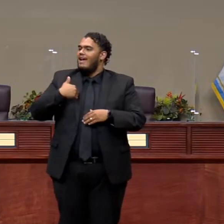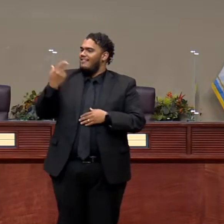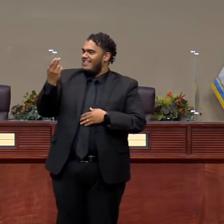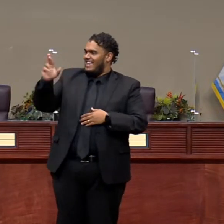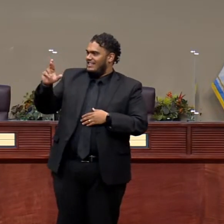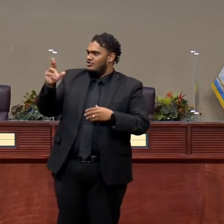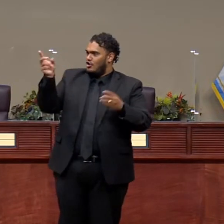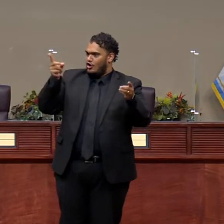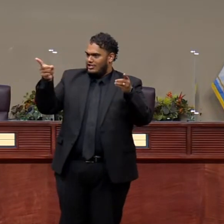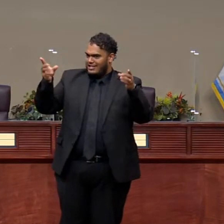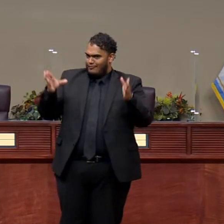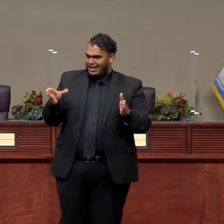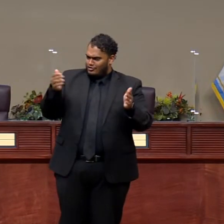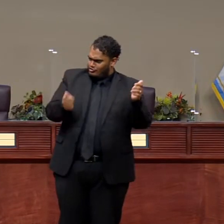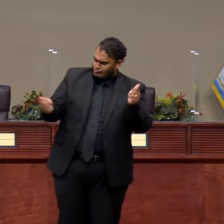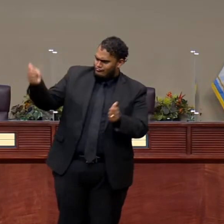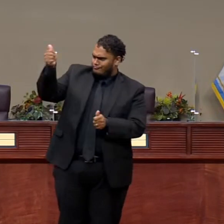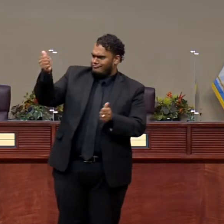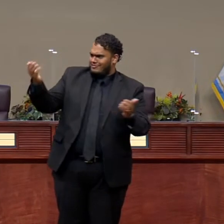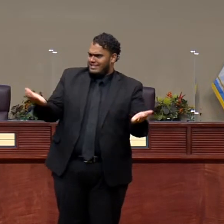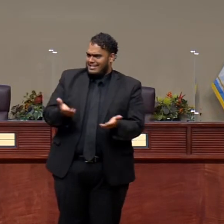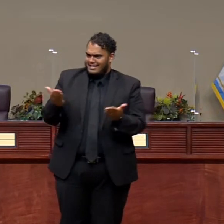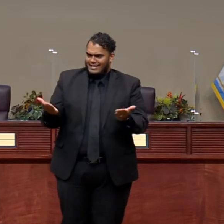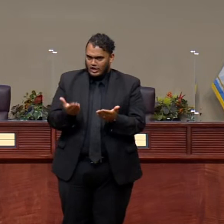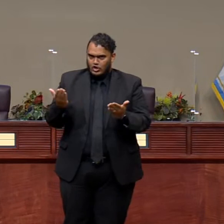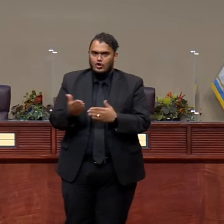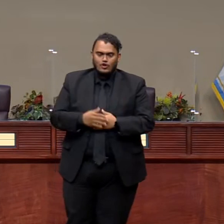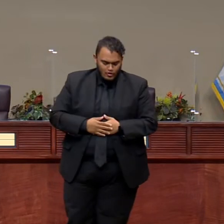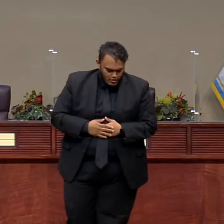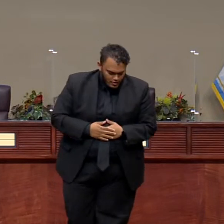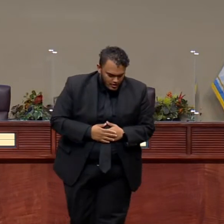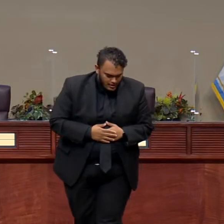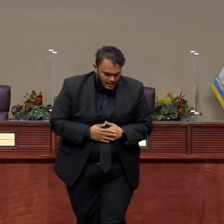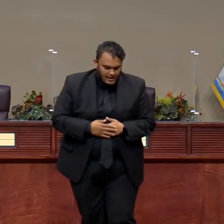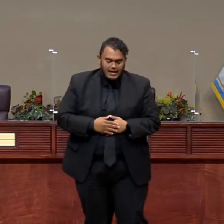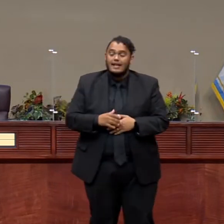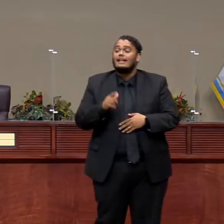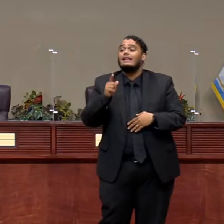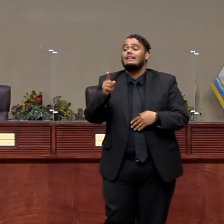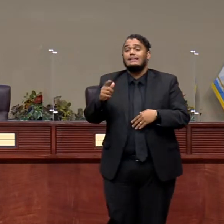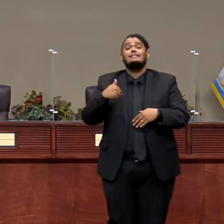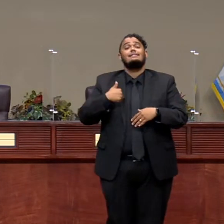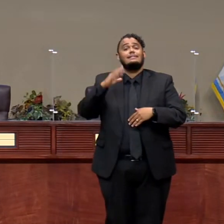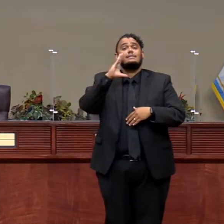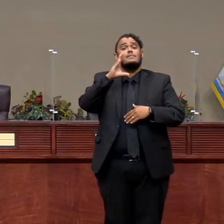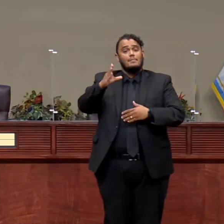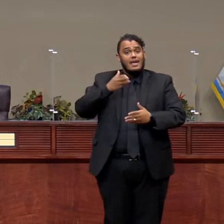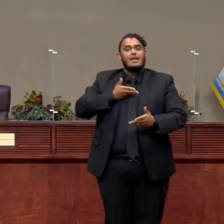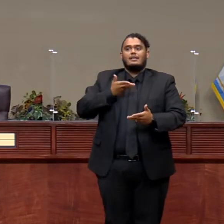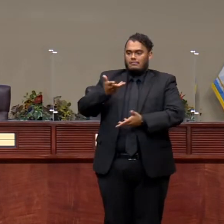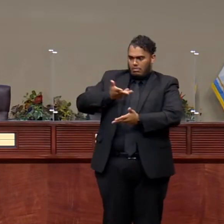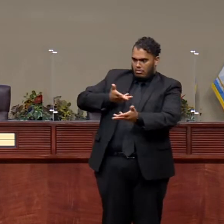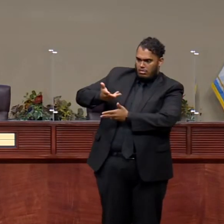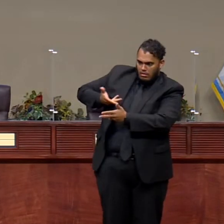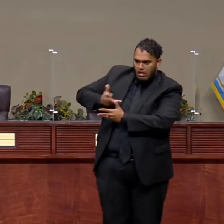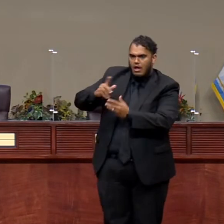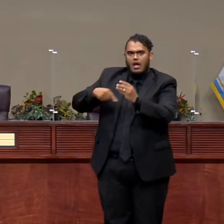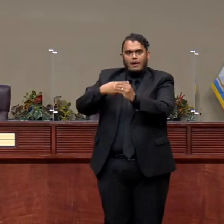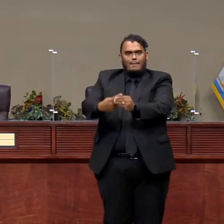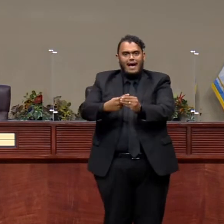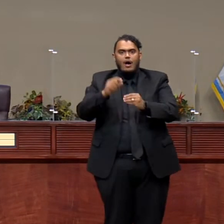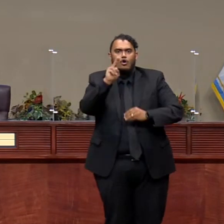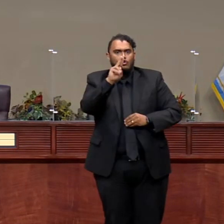been engaged in some of the union conversations, and we have Dr. Yolanda